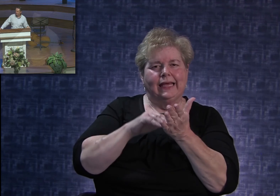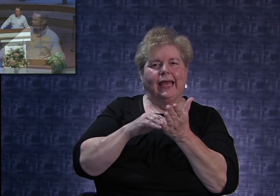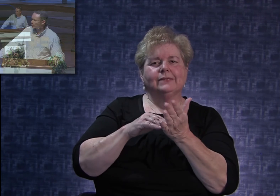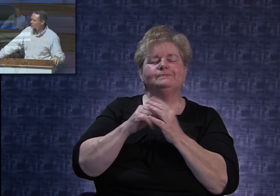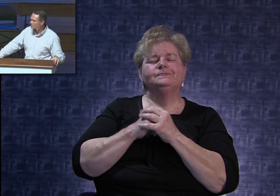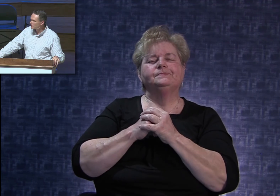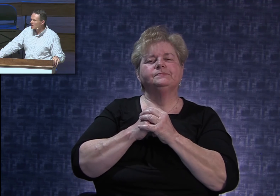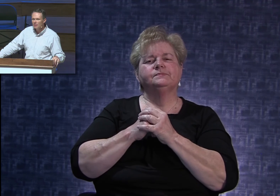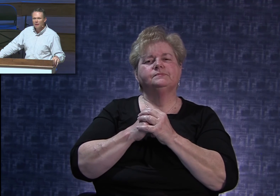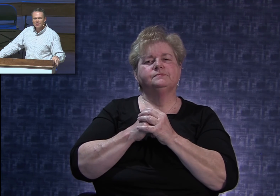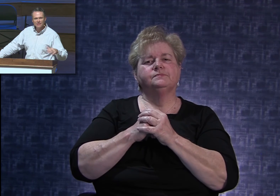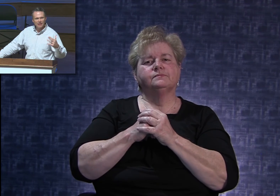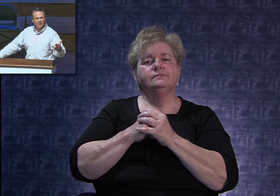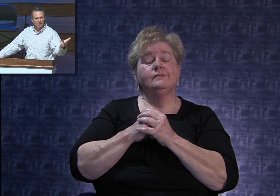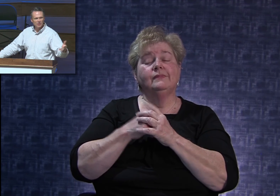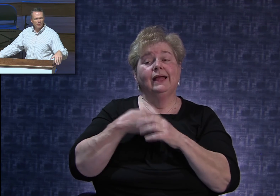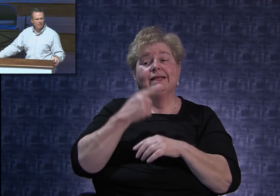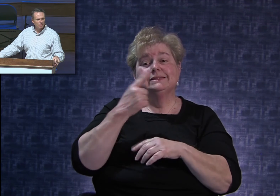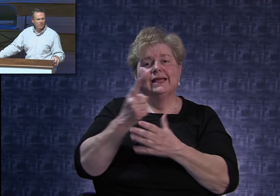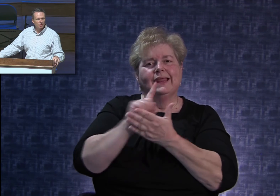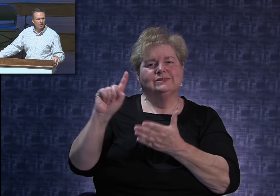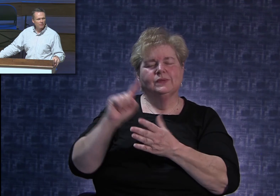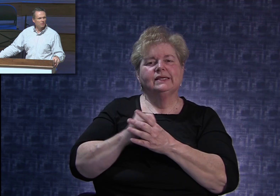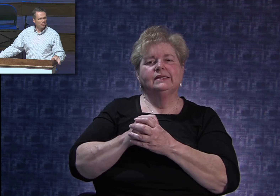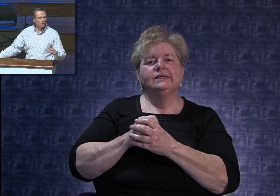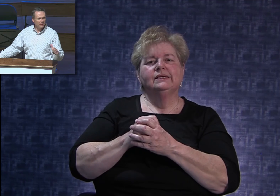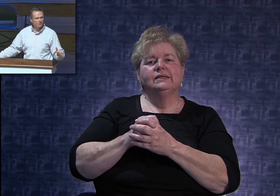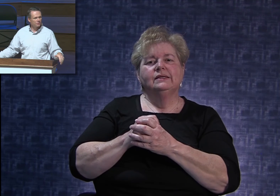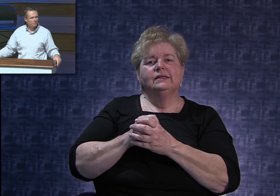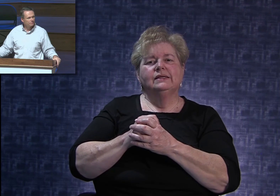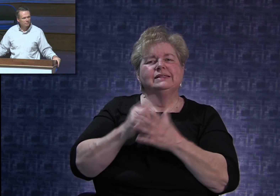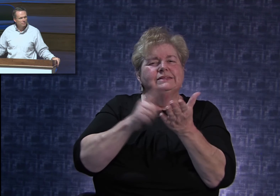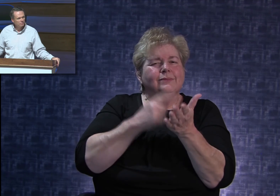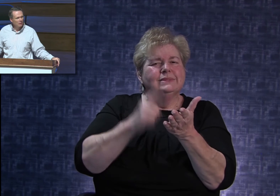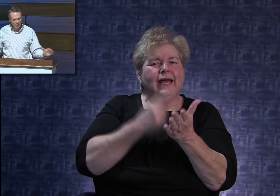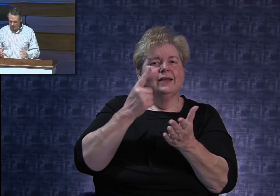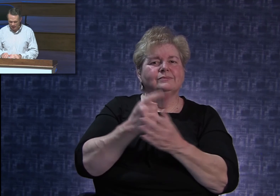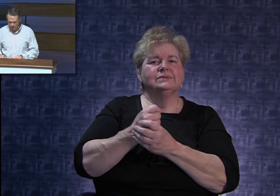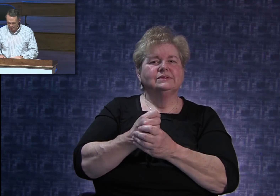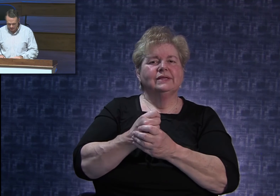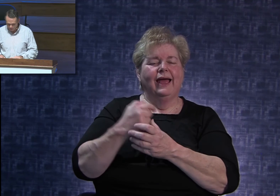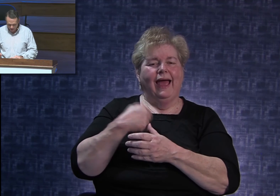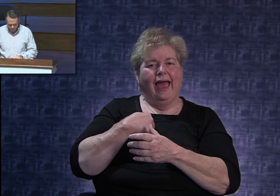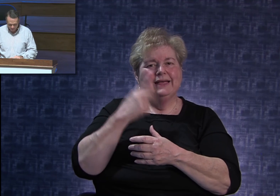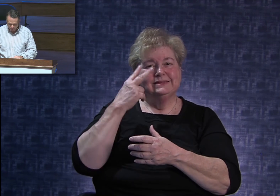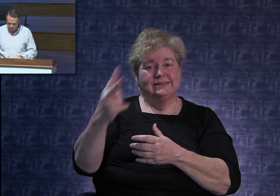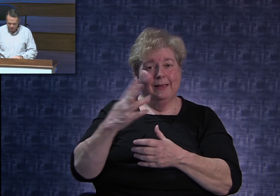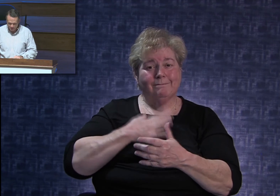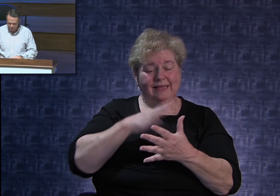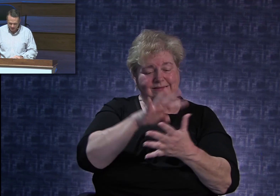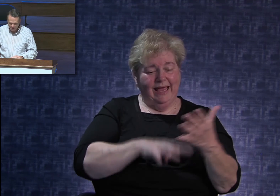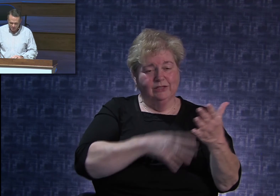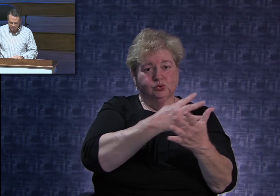today. I said, I think last week, maybe 2 weeks ago, that there are weeks when I look at the plate of